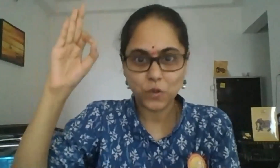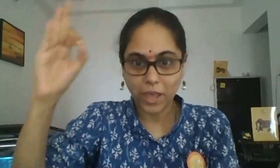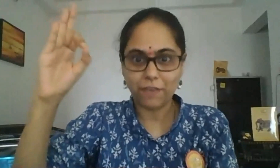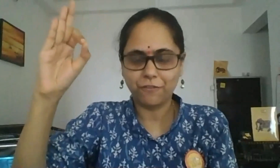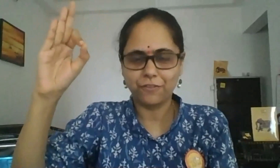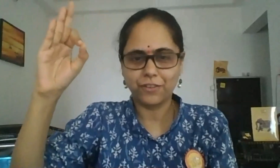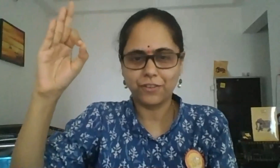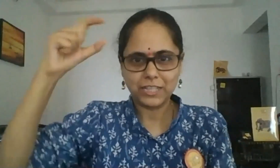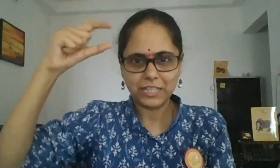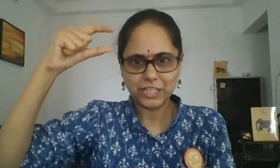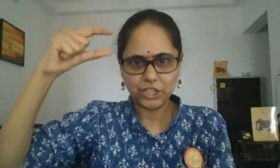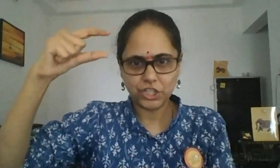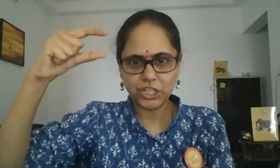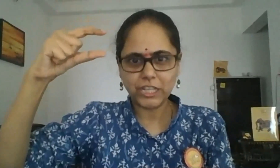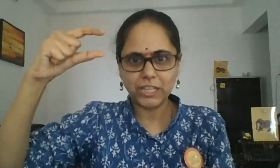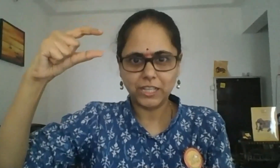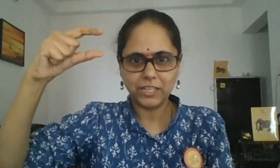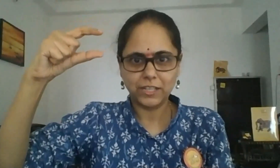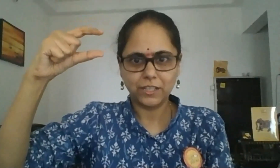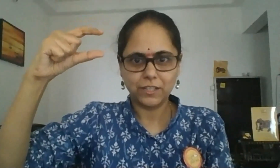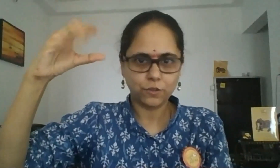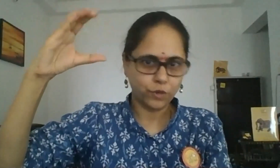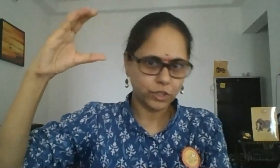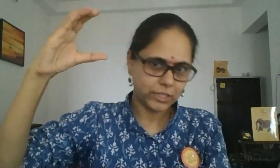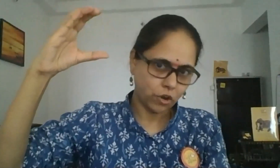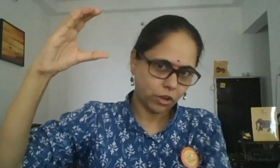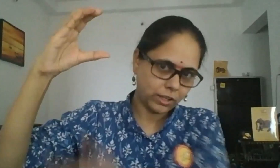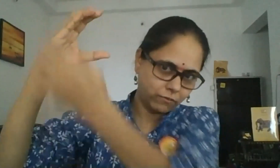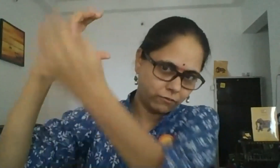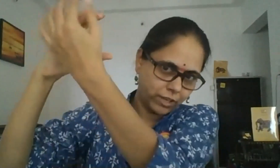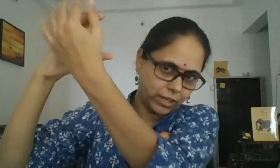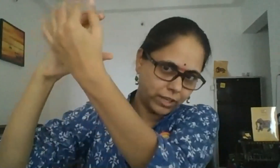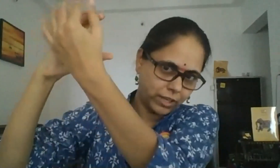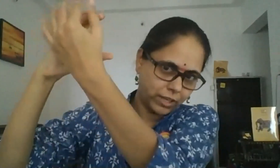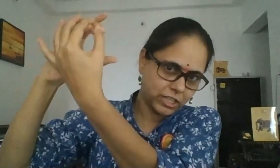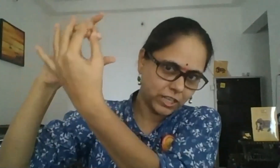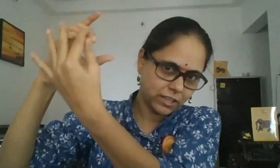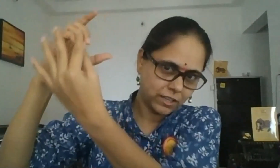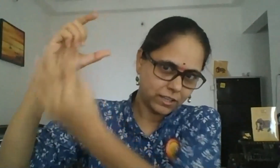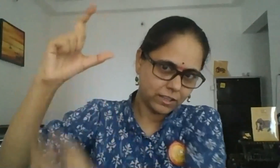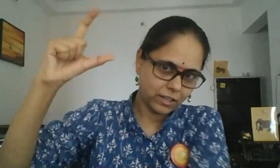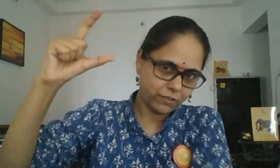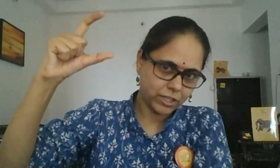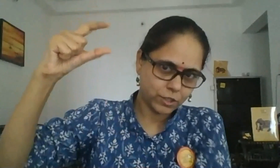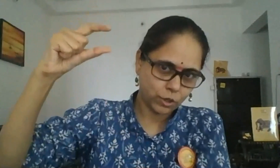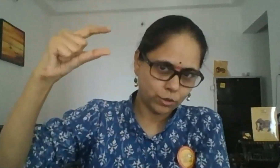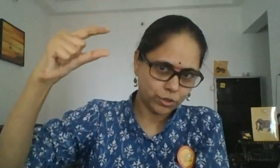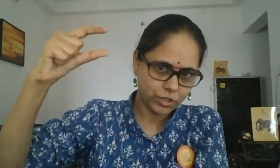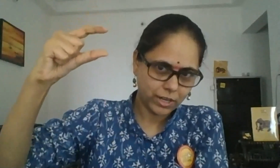F, G. So for C, all fingers, G, 3 fingers closed, and